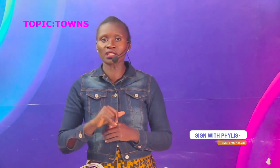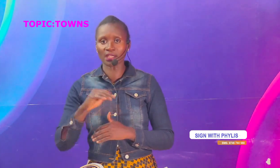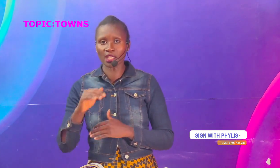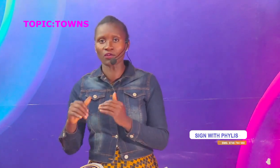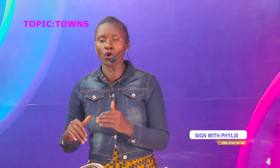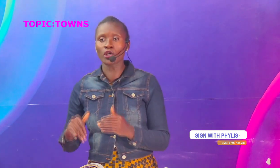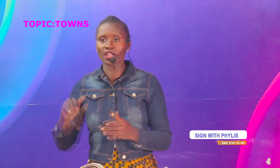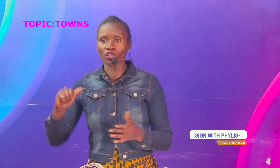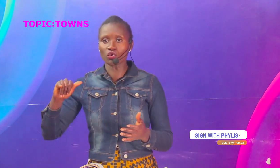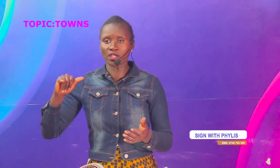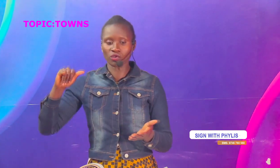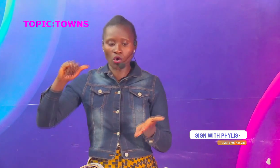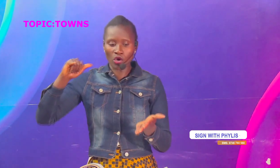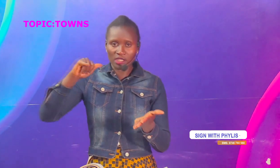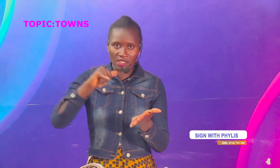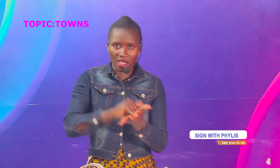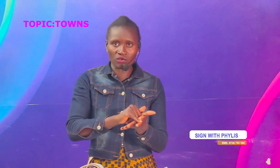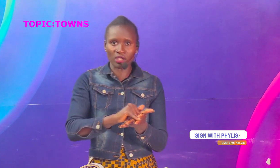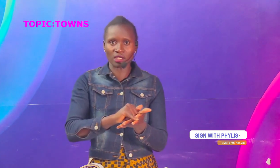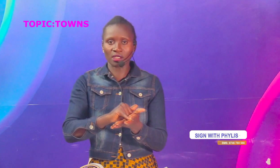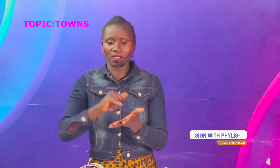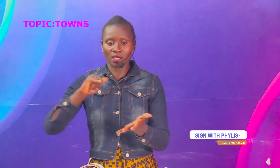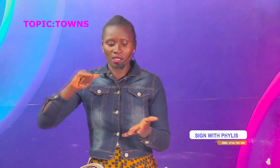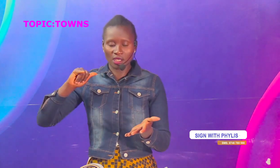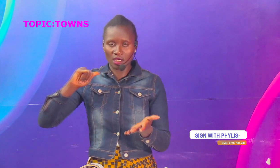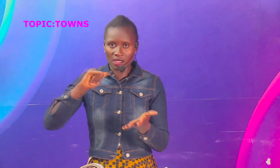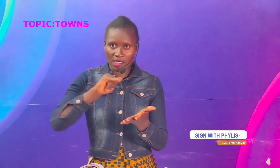for Nanyuki. So Nanyuki, Nanyuki,